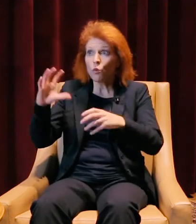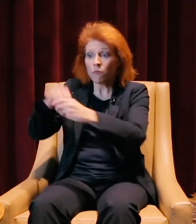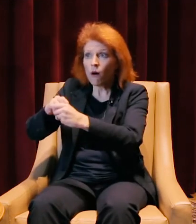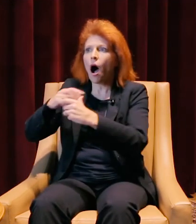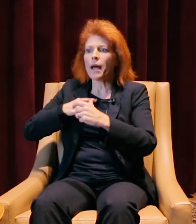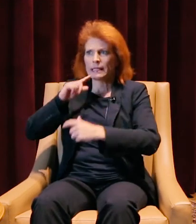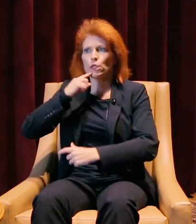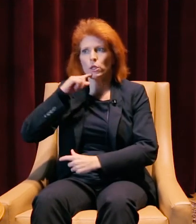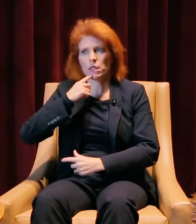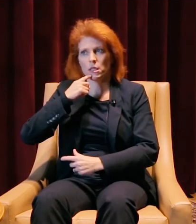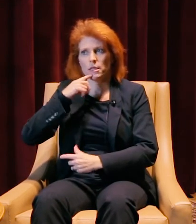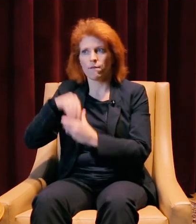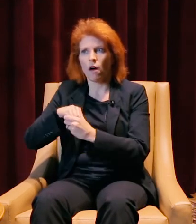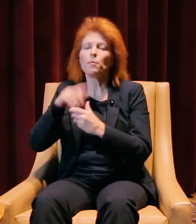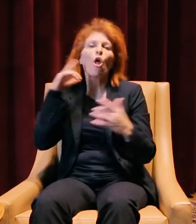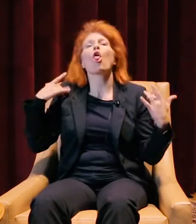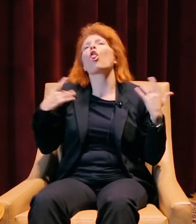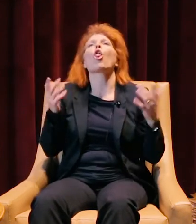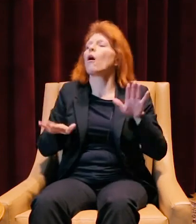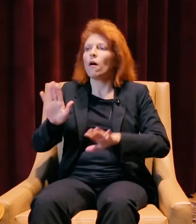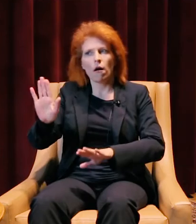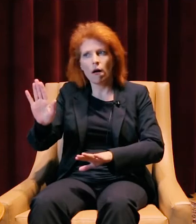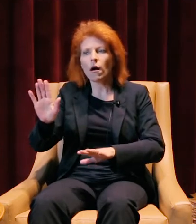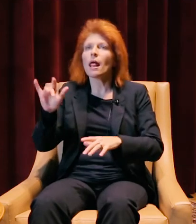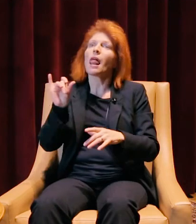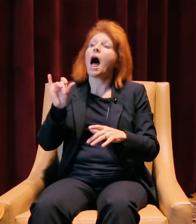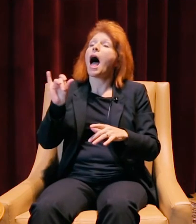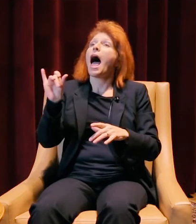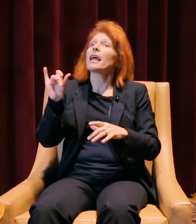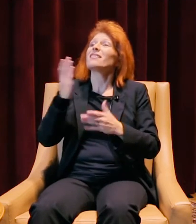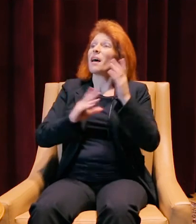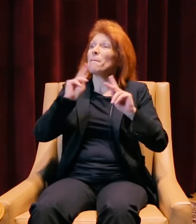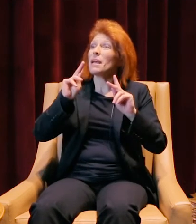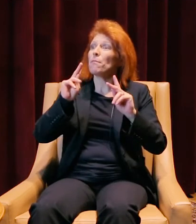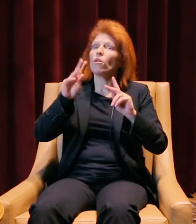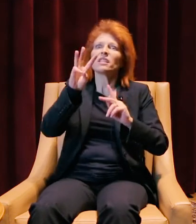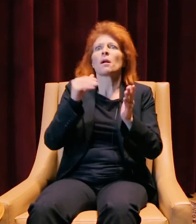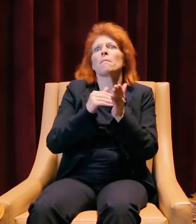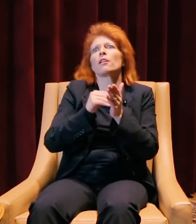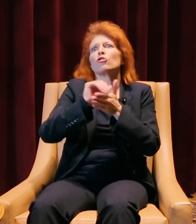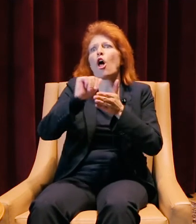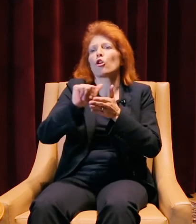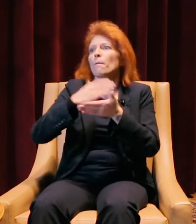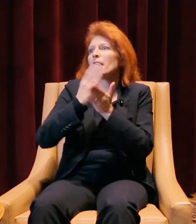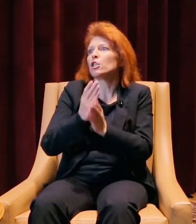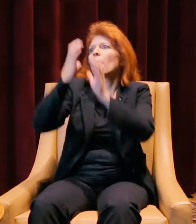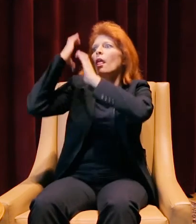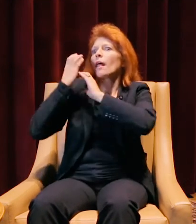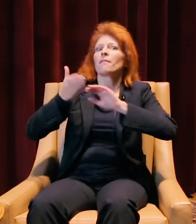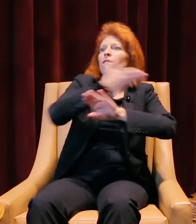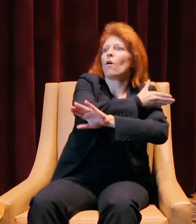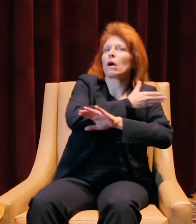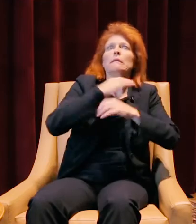but I don't have the weight of for example, $600 million budget on my shoulders now. It's